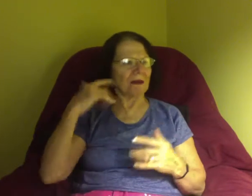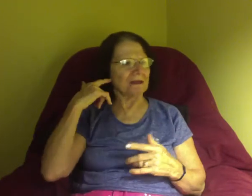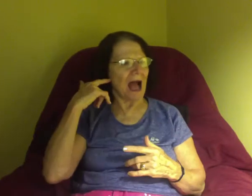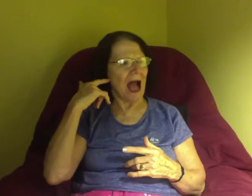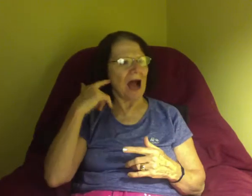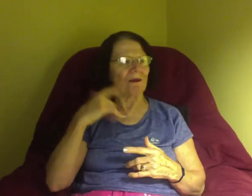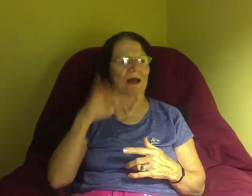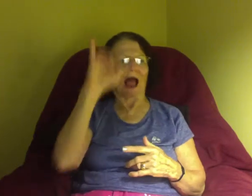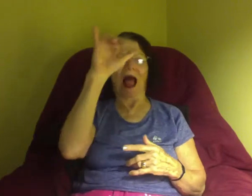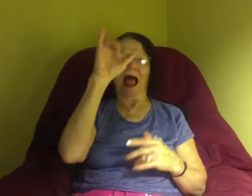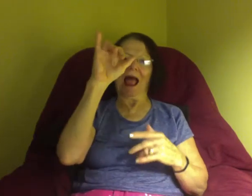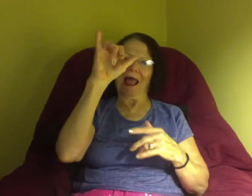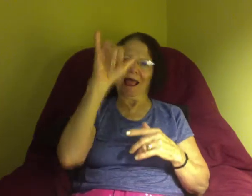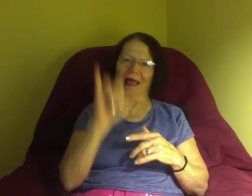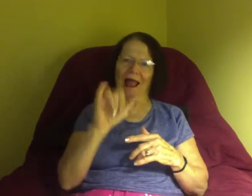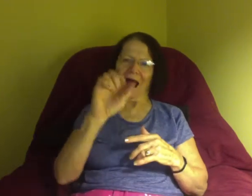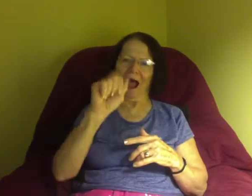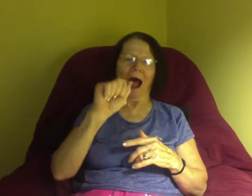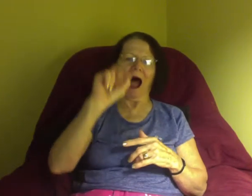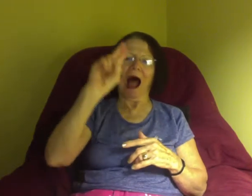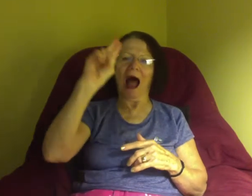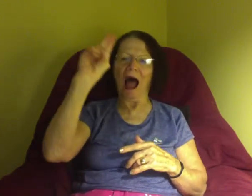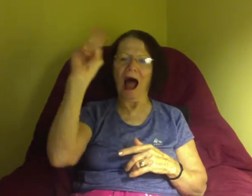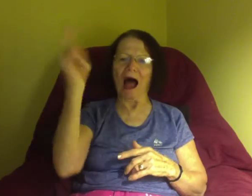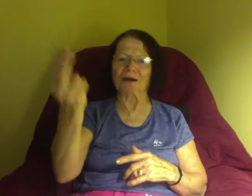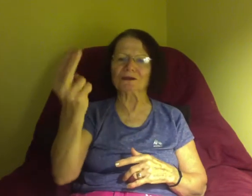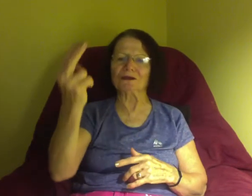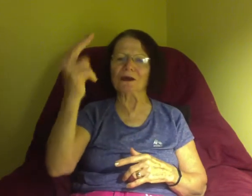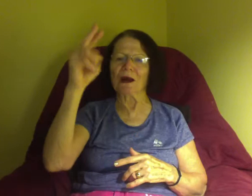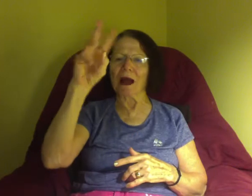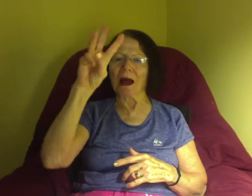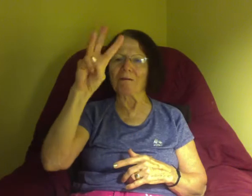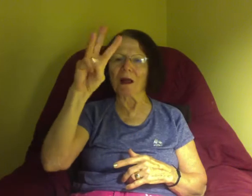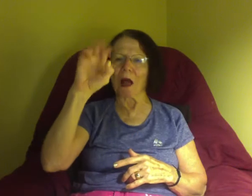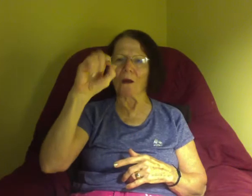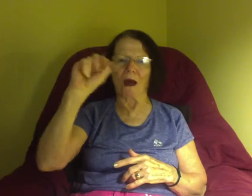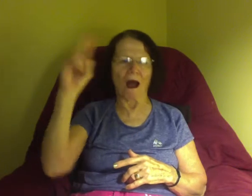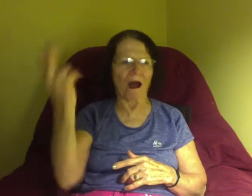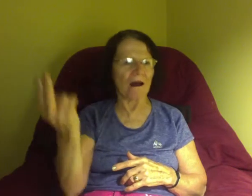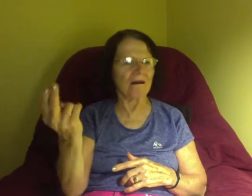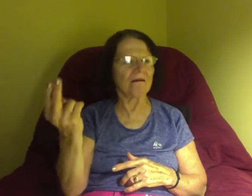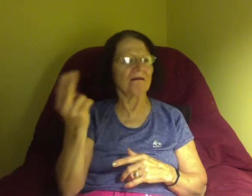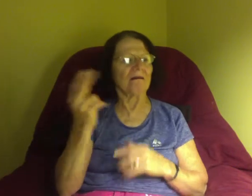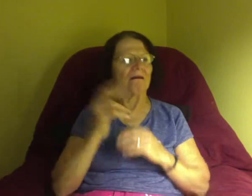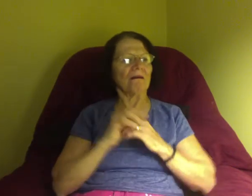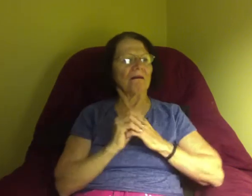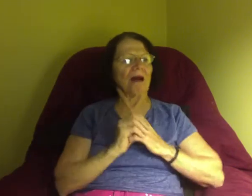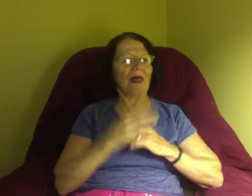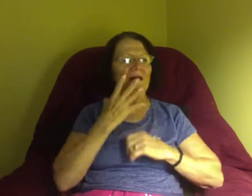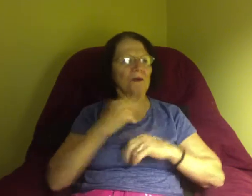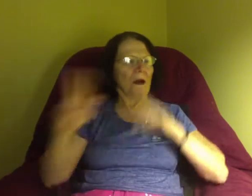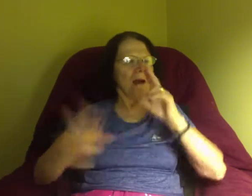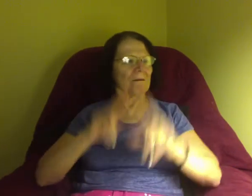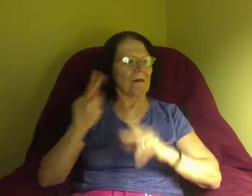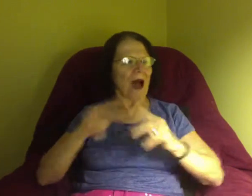and I'm going to go back and